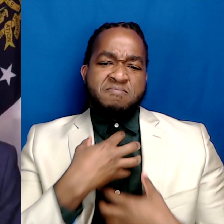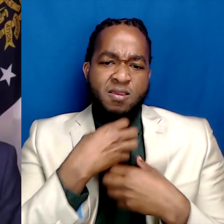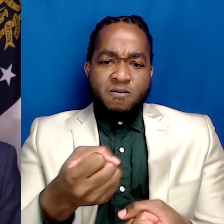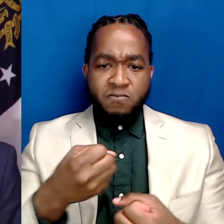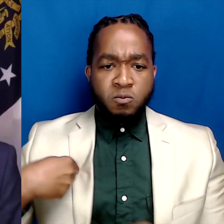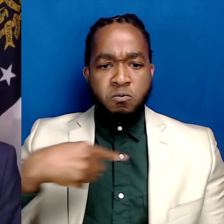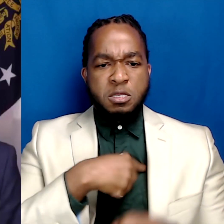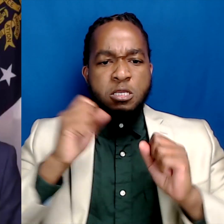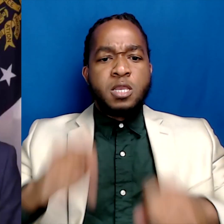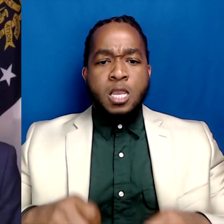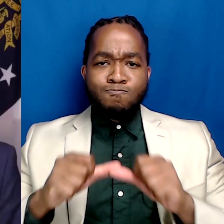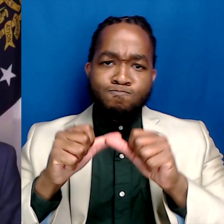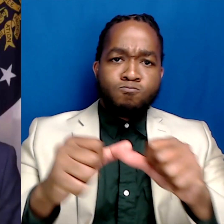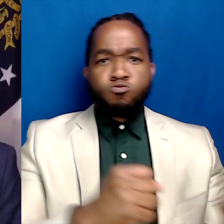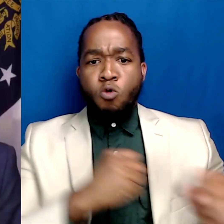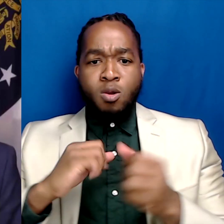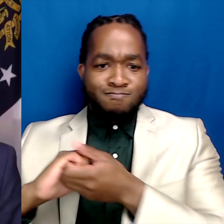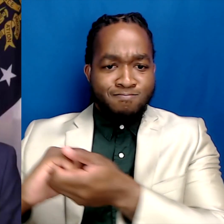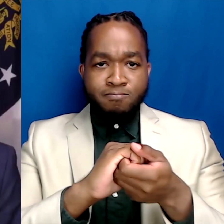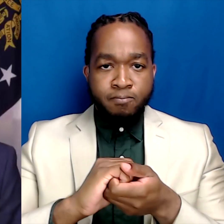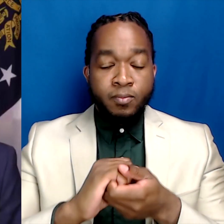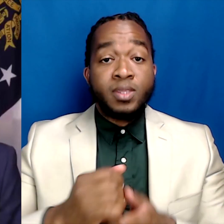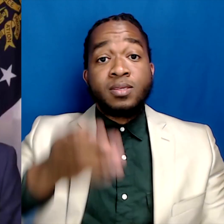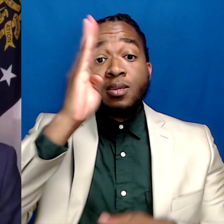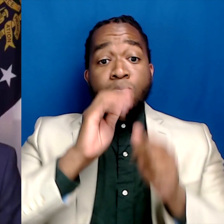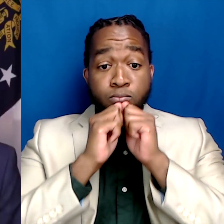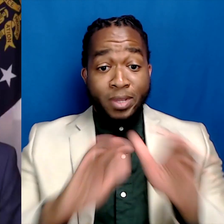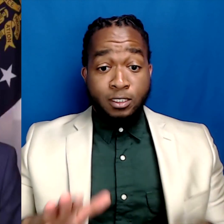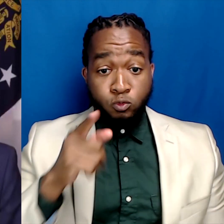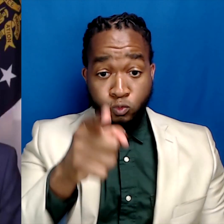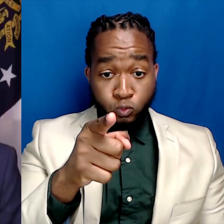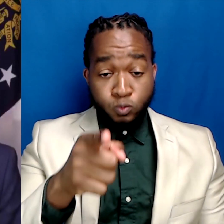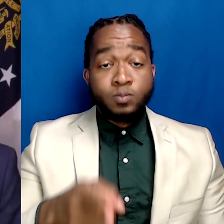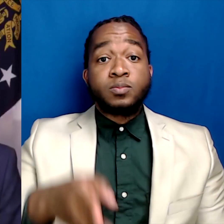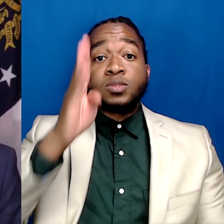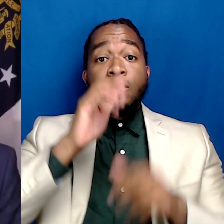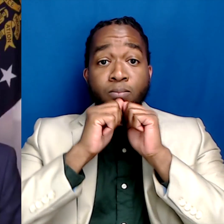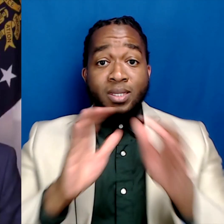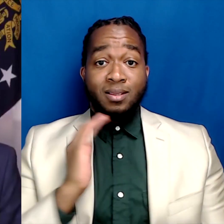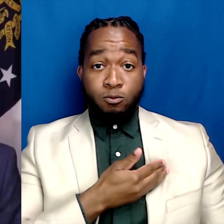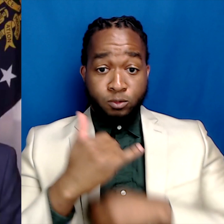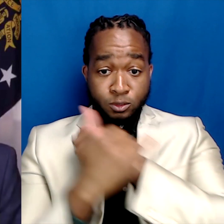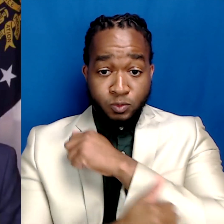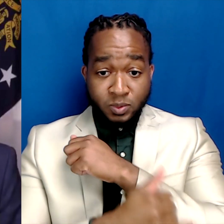we can emerge stronger and more united than ever. God bless you,